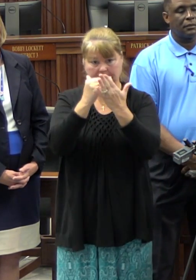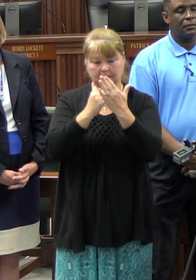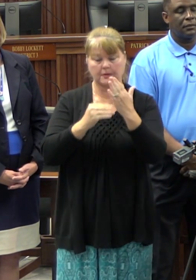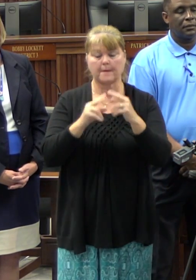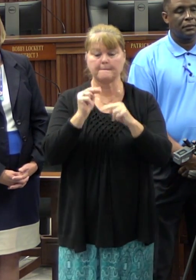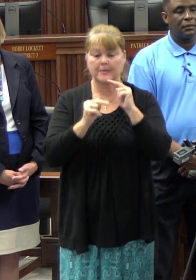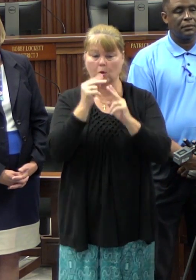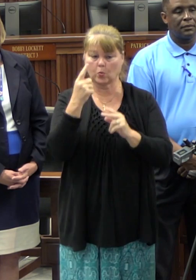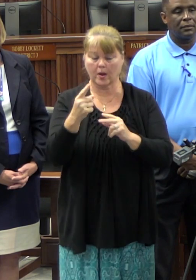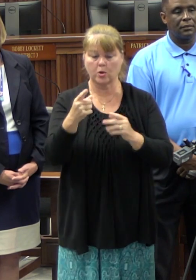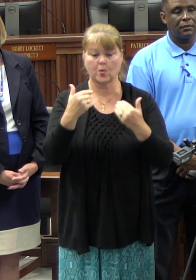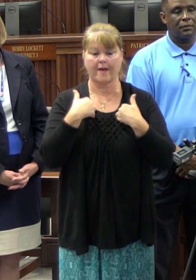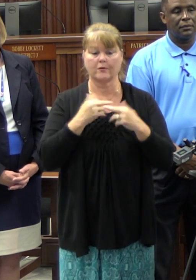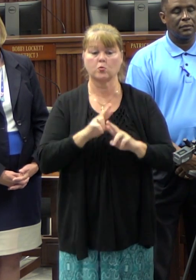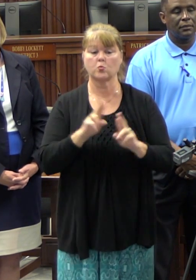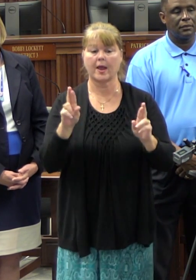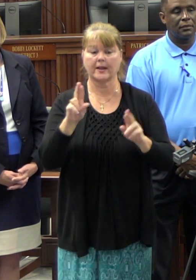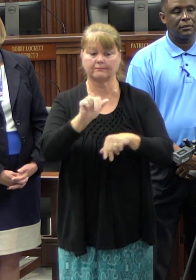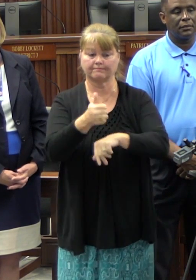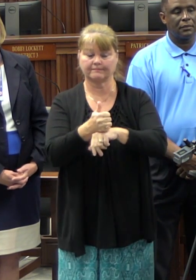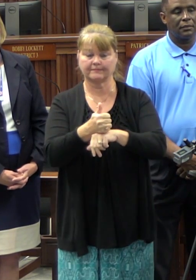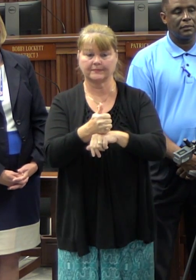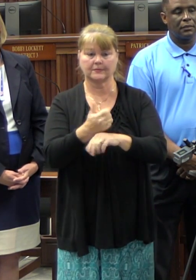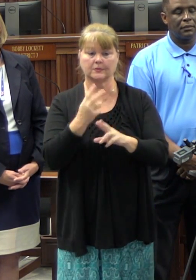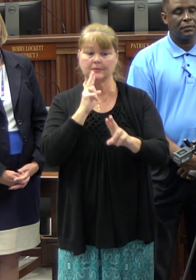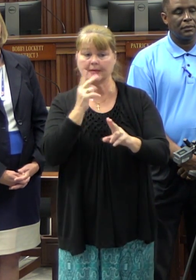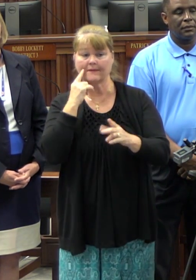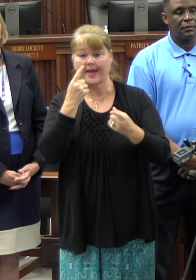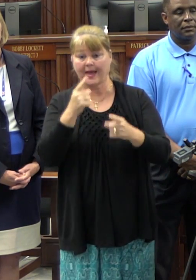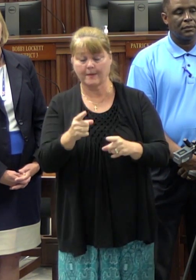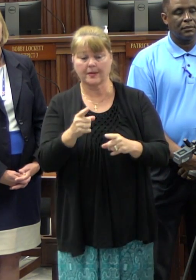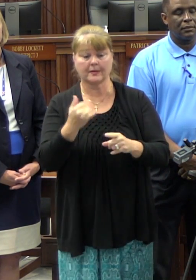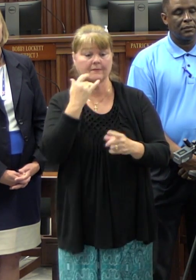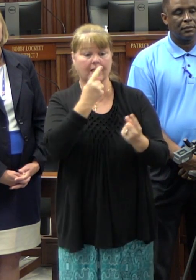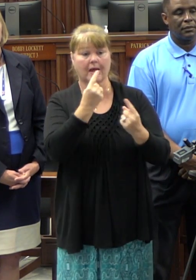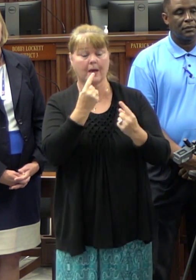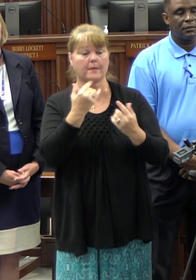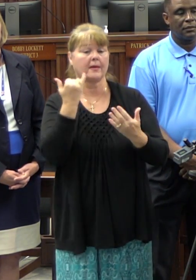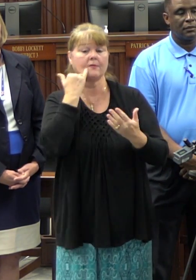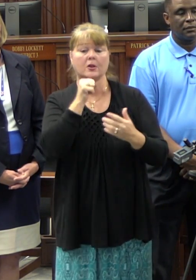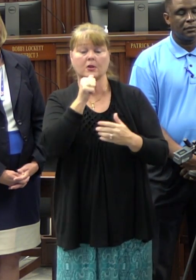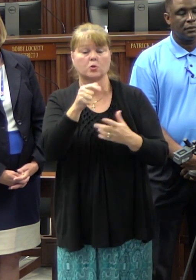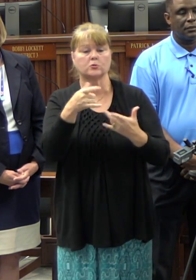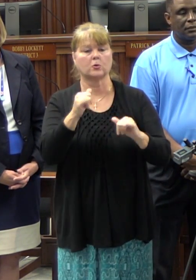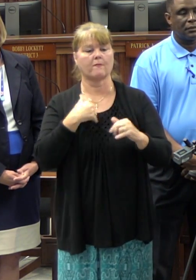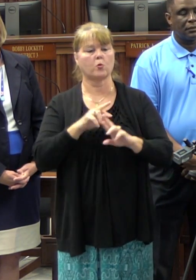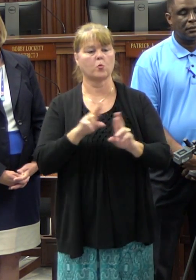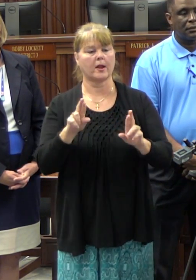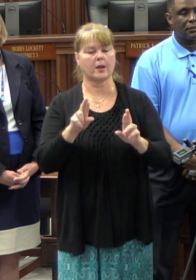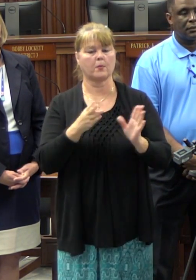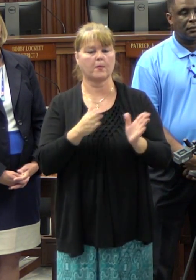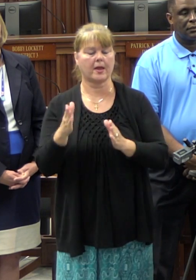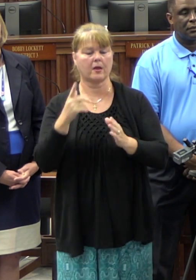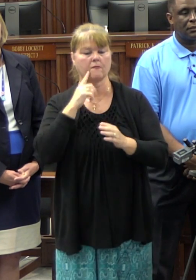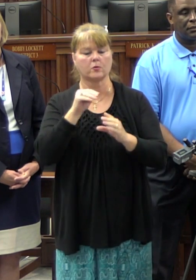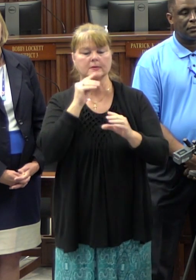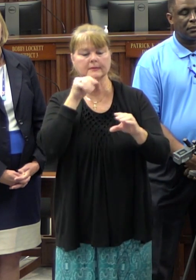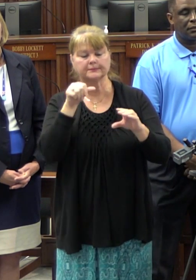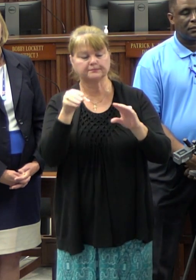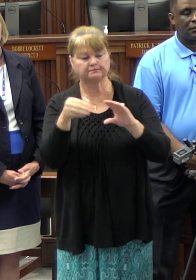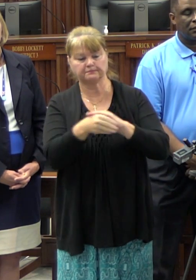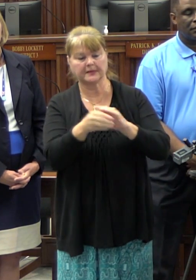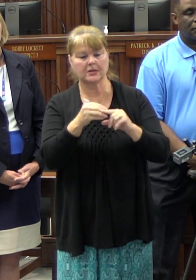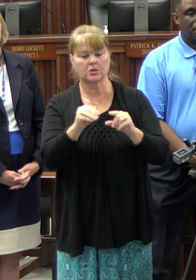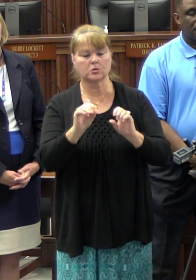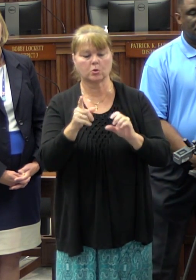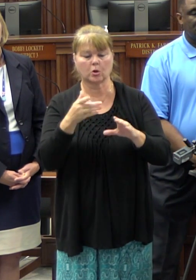together. You've got it if this storm happens to come this way. If it doesn't come this way, then you've got an emergency kit that you can store away in a closet, and it's available